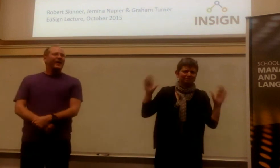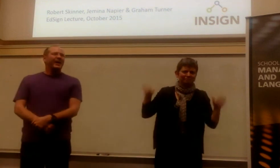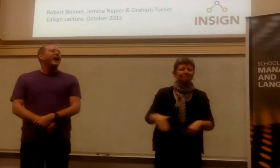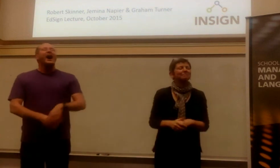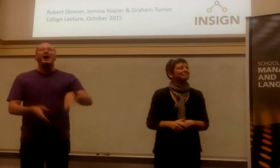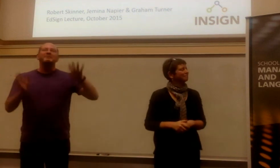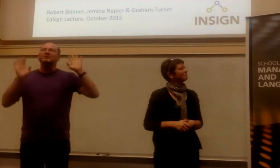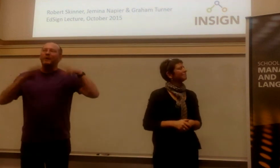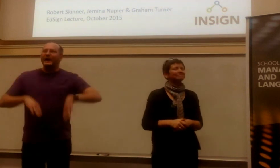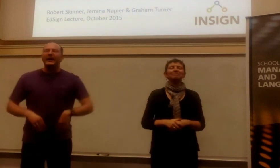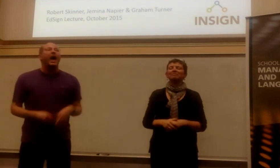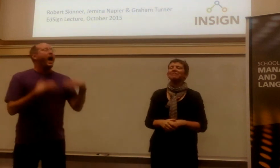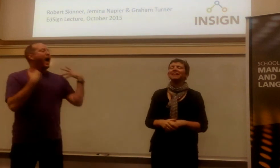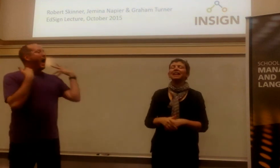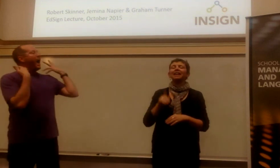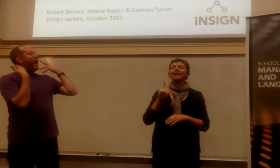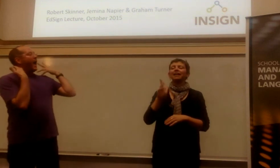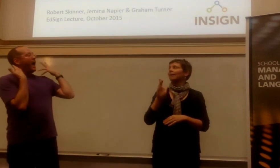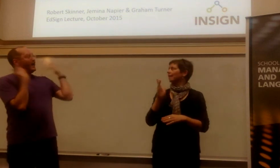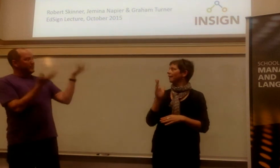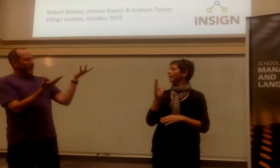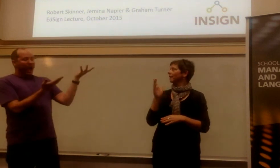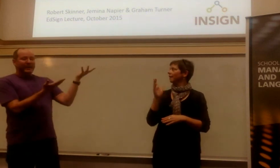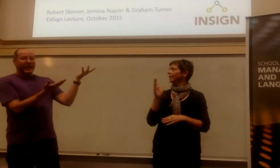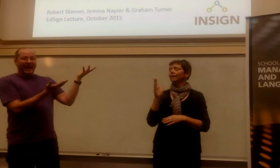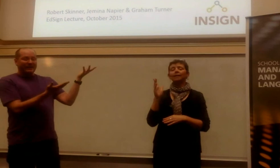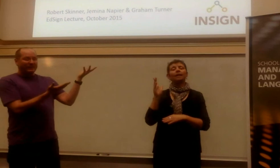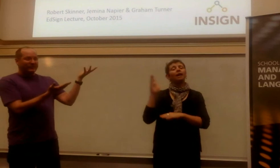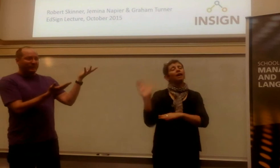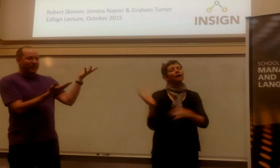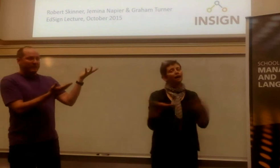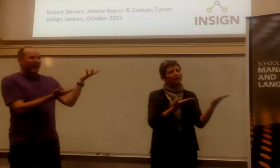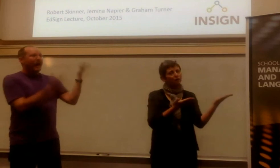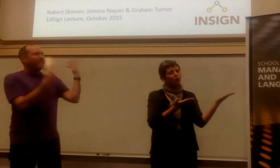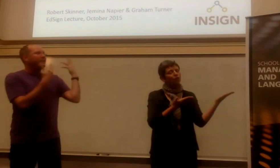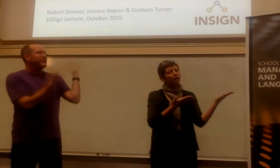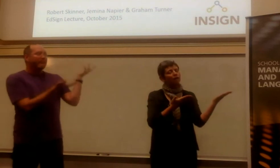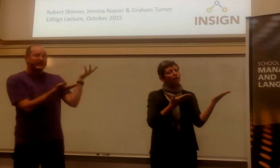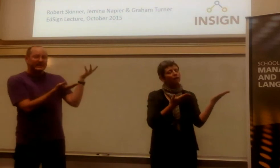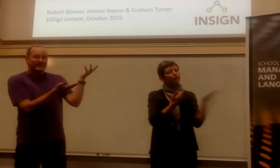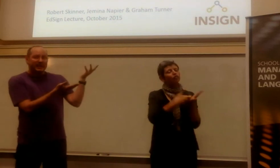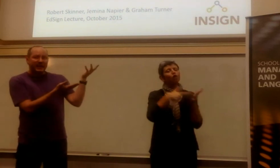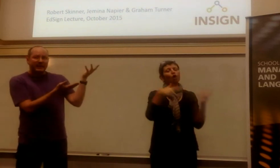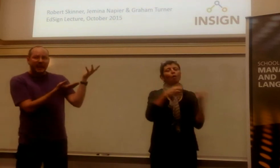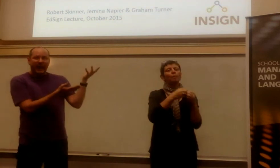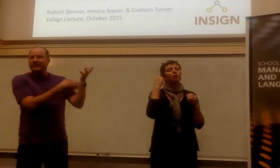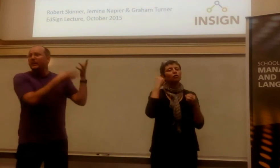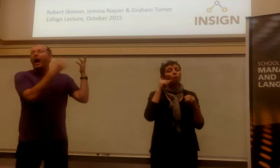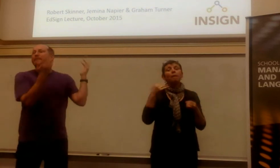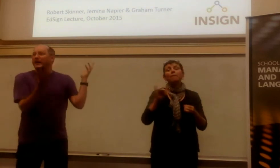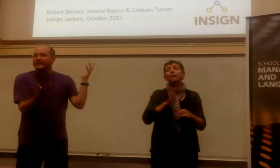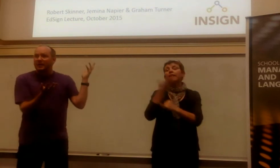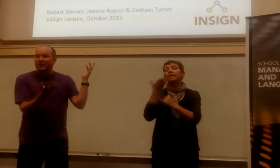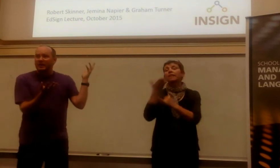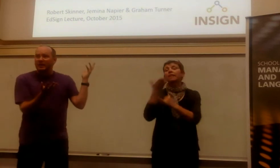Okay, right. I'm going to hand over to Rob. You might see me again at the end. I might talk about